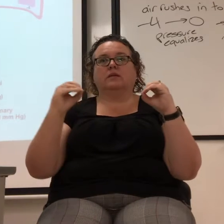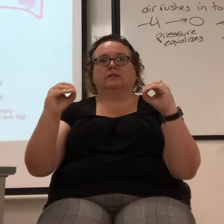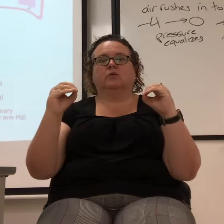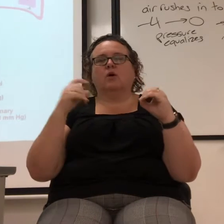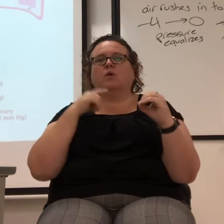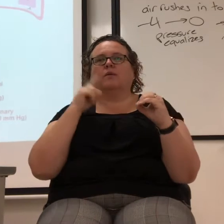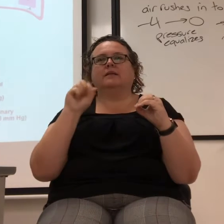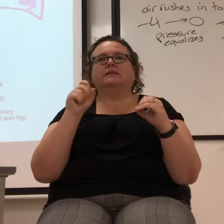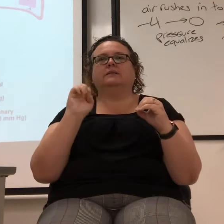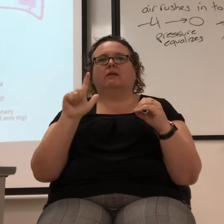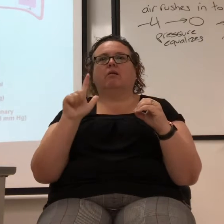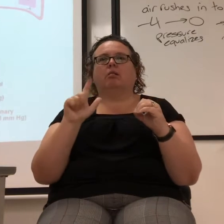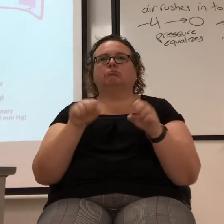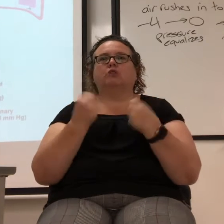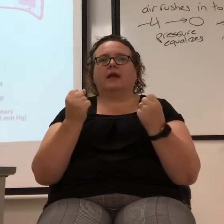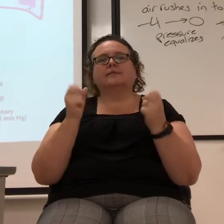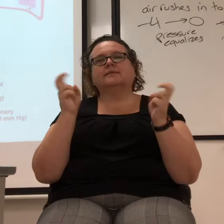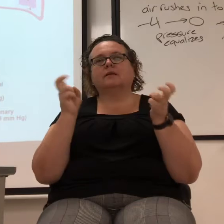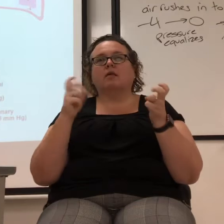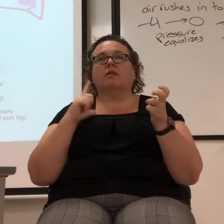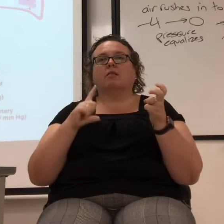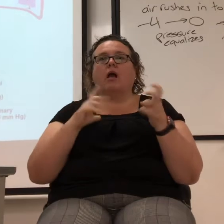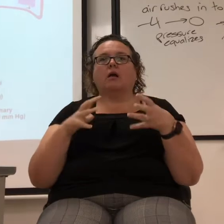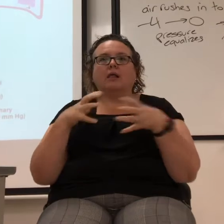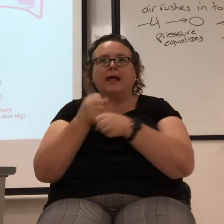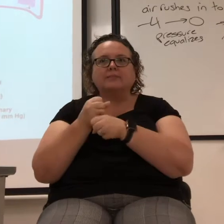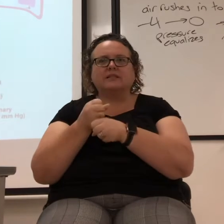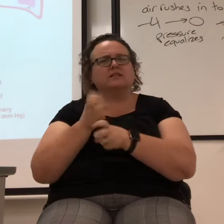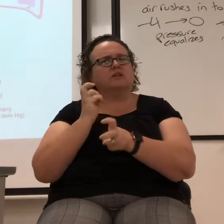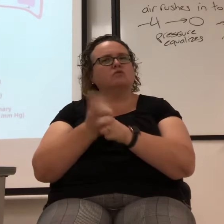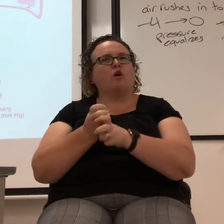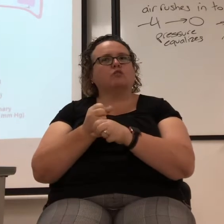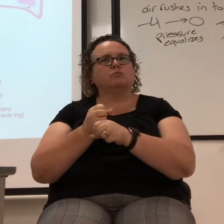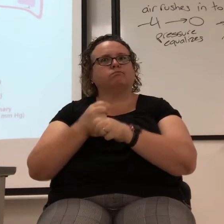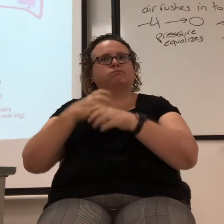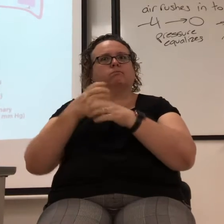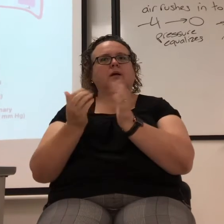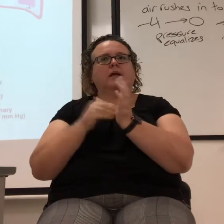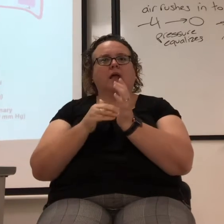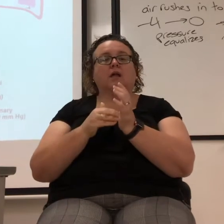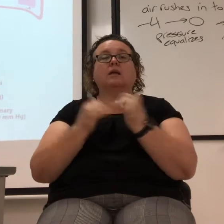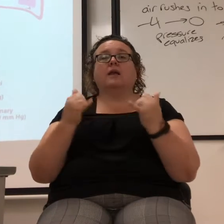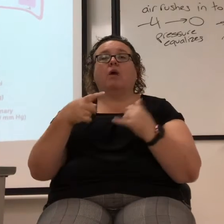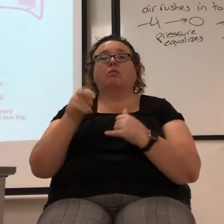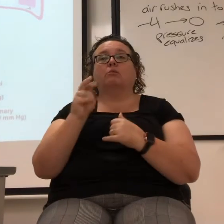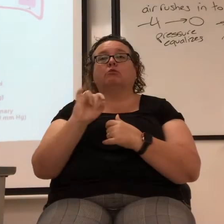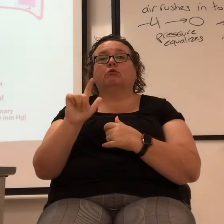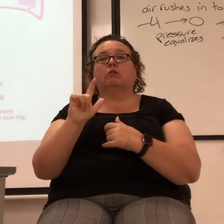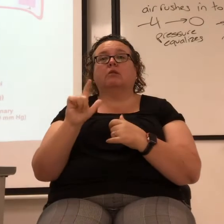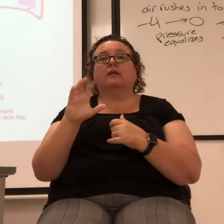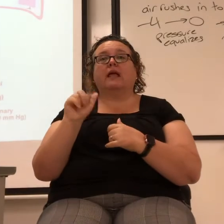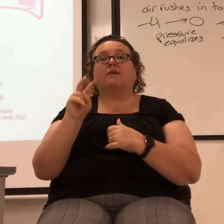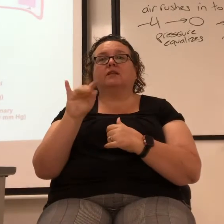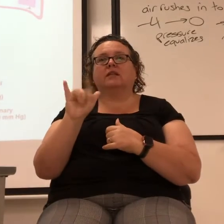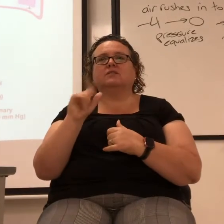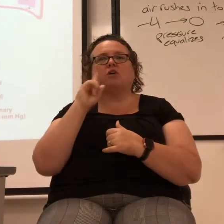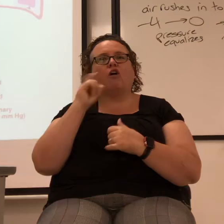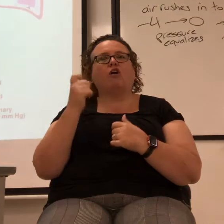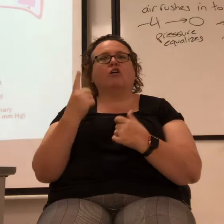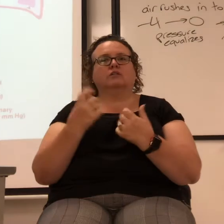the seal breaks, the lung collapses. It's difficult to inflate that lung. Now the pleural cavities are